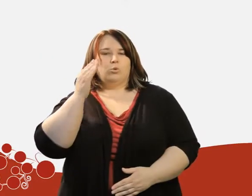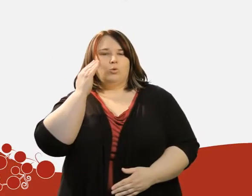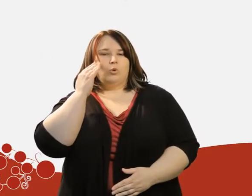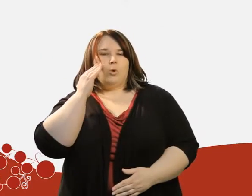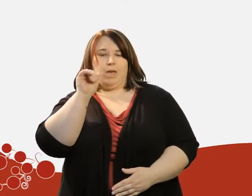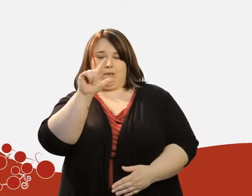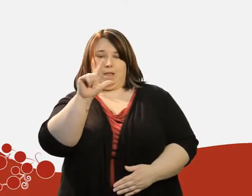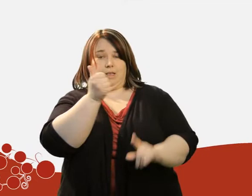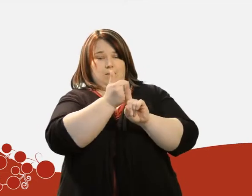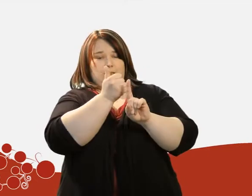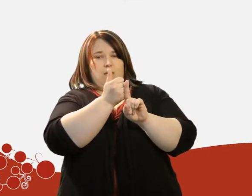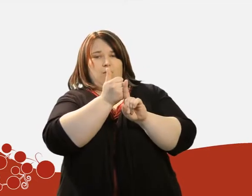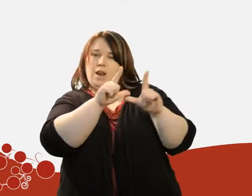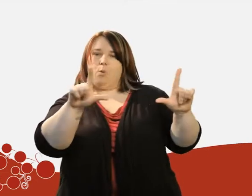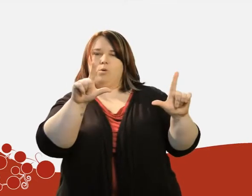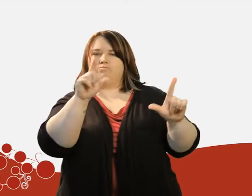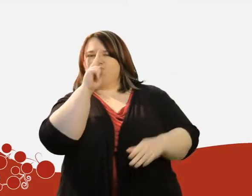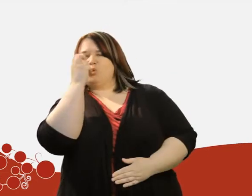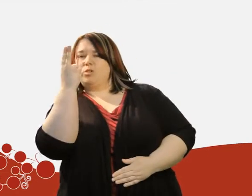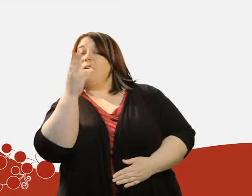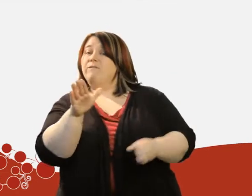Now you know that ASL is a unique and complete language.